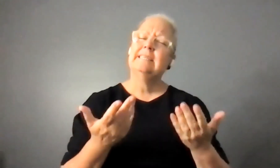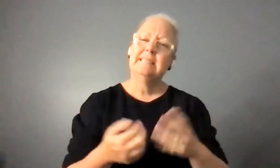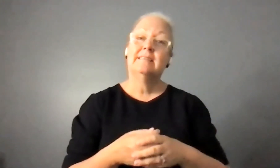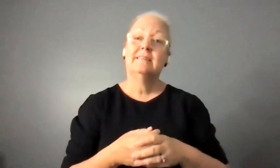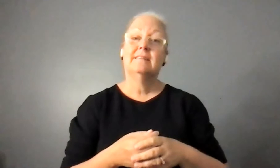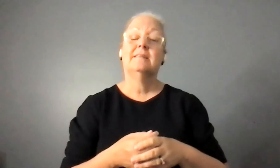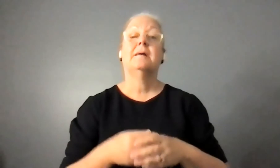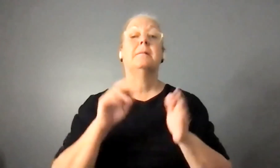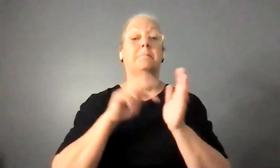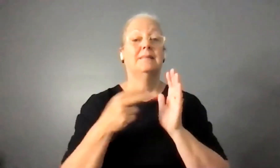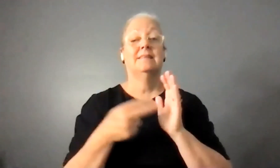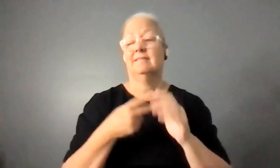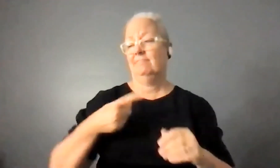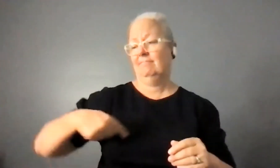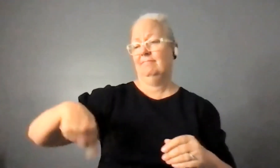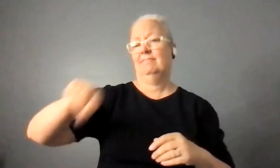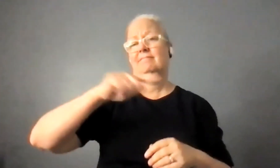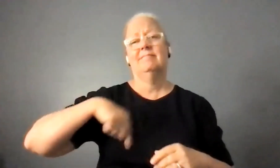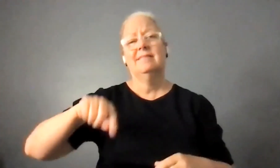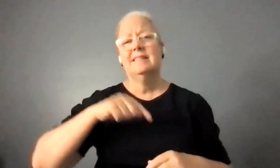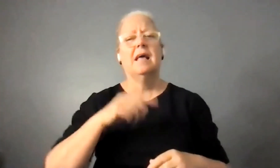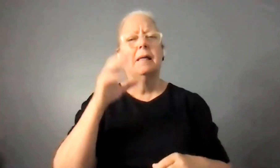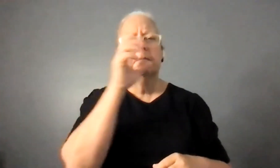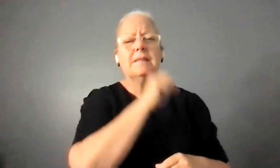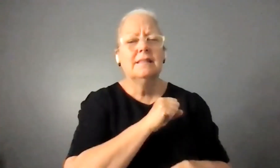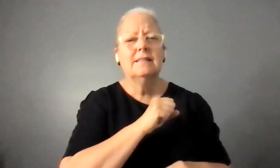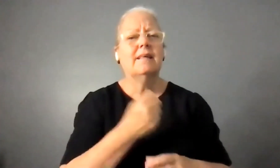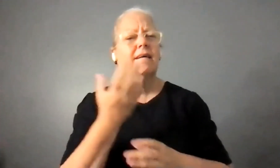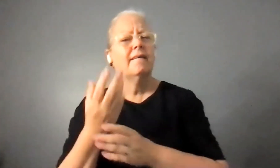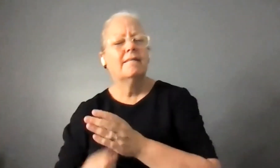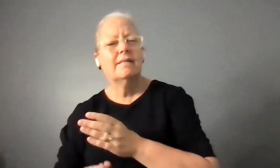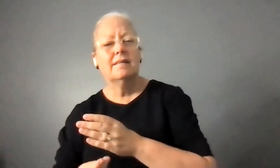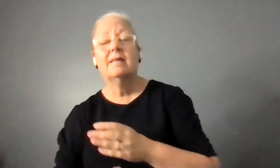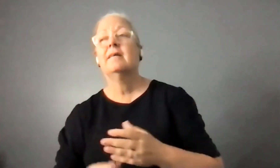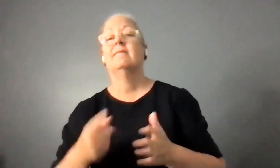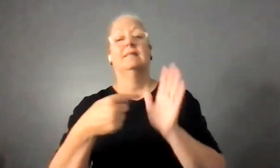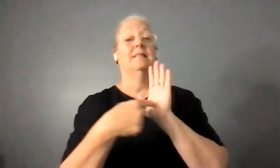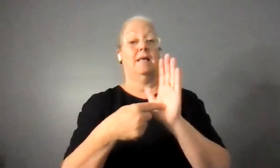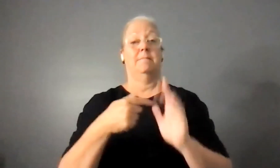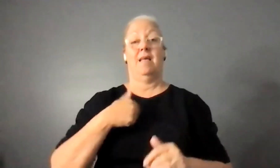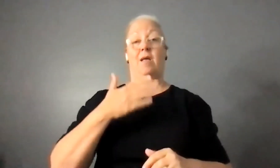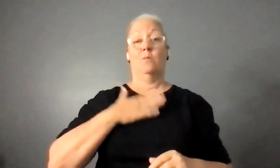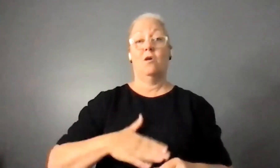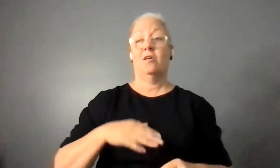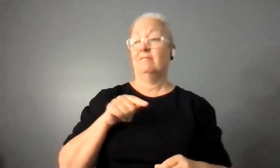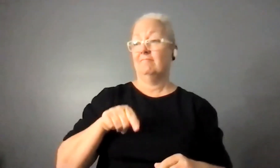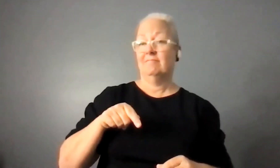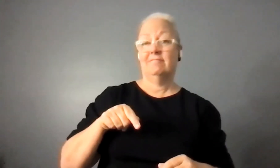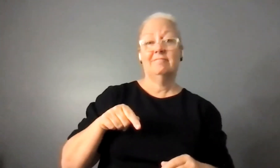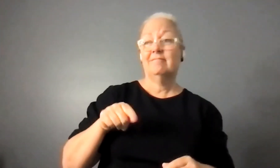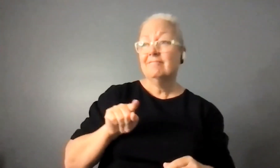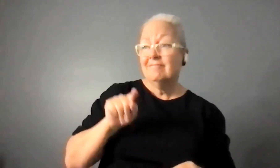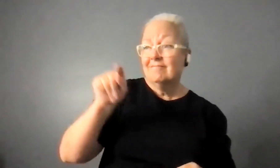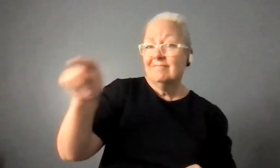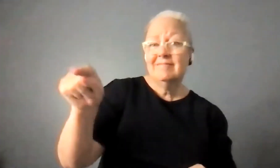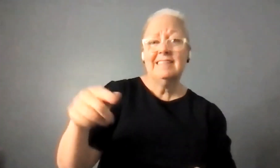left behind because maybe, for example, I want to walk to somewhere and I don't have a wheelchair to use. Maybe